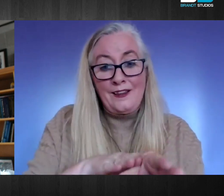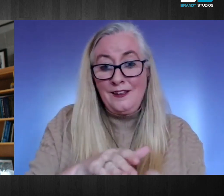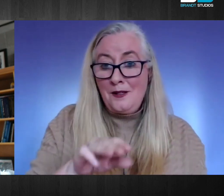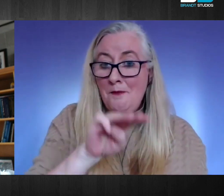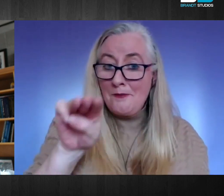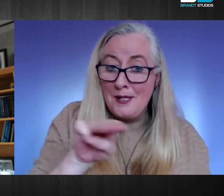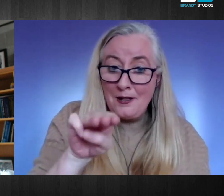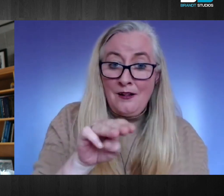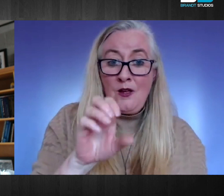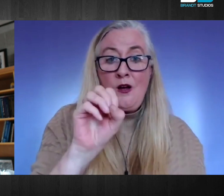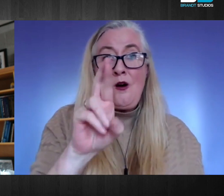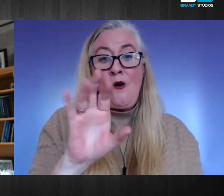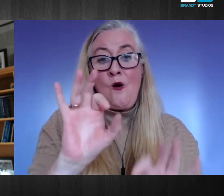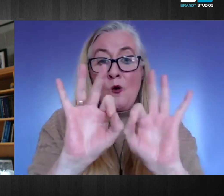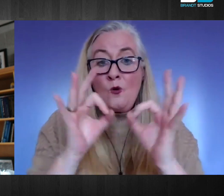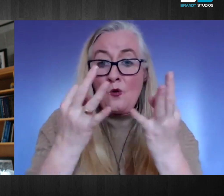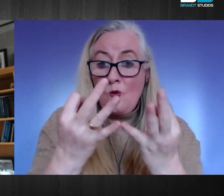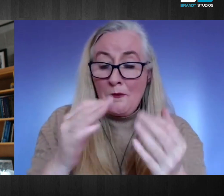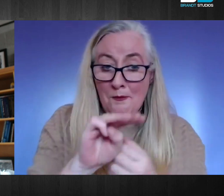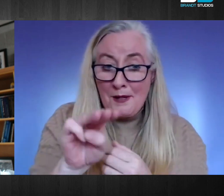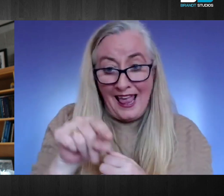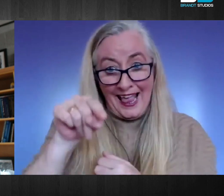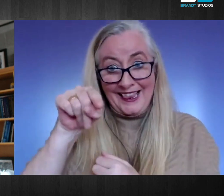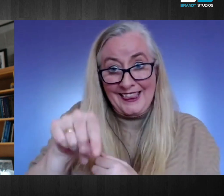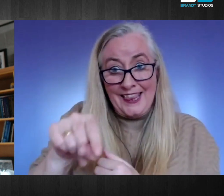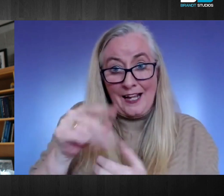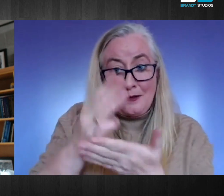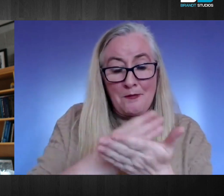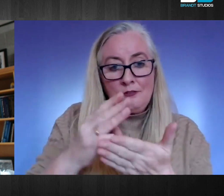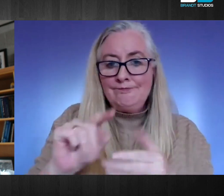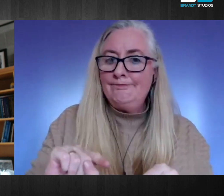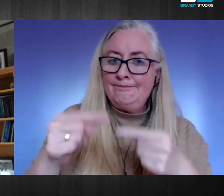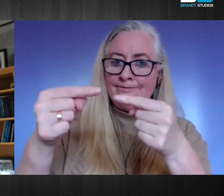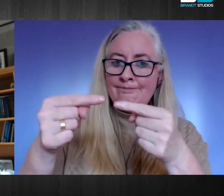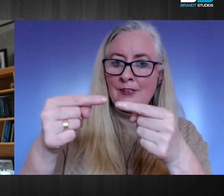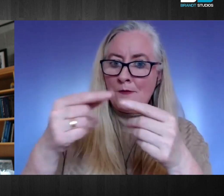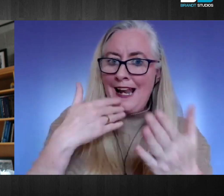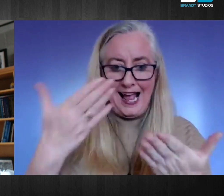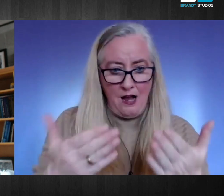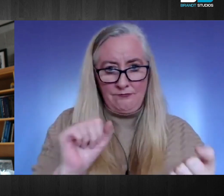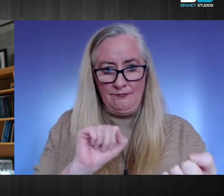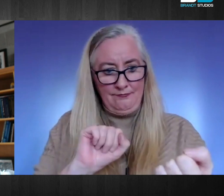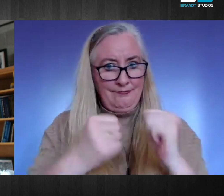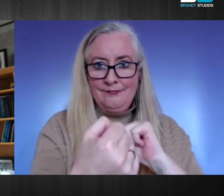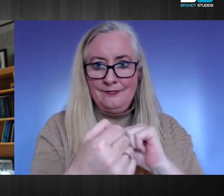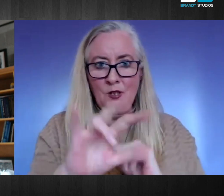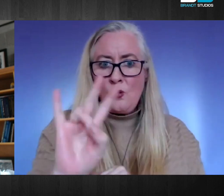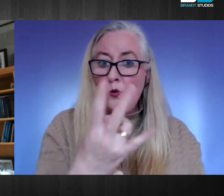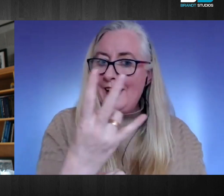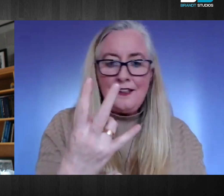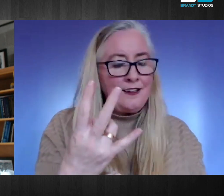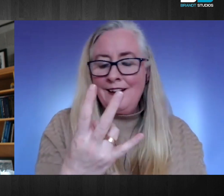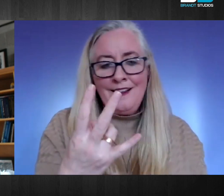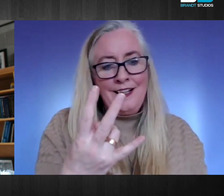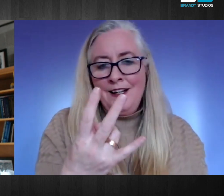people, that's really challenging when the emphasis is on turning things around quickly. But for us